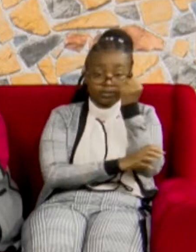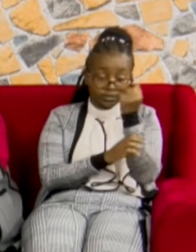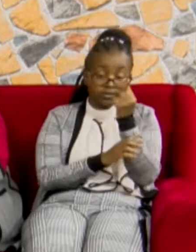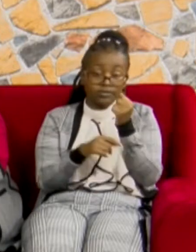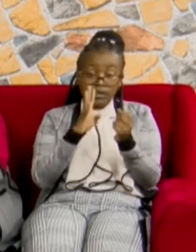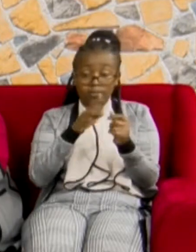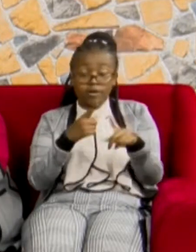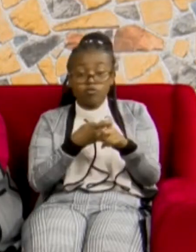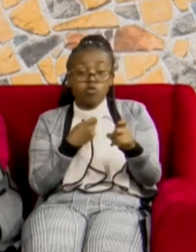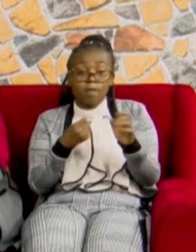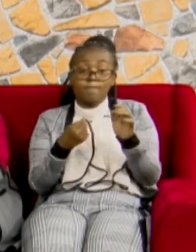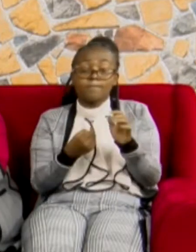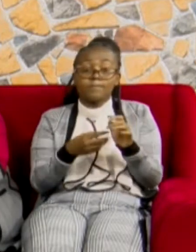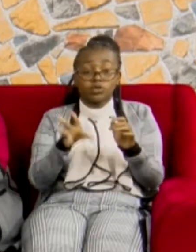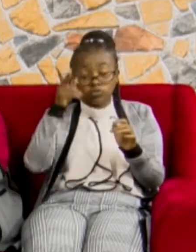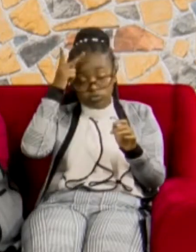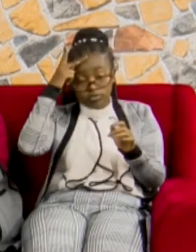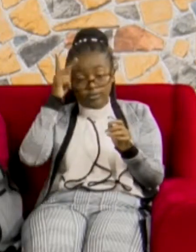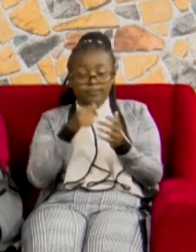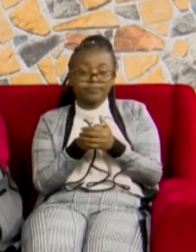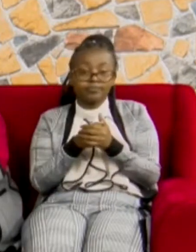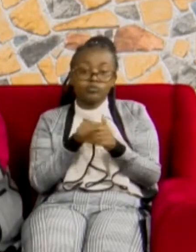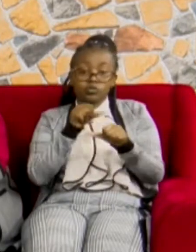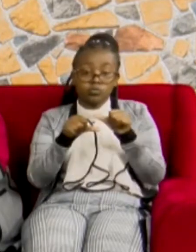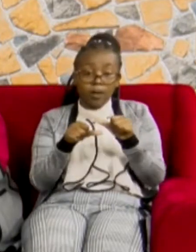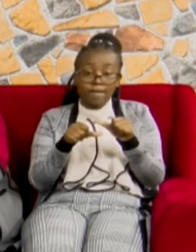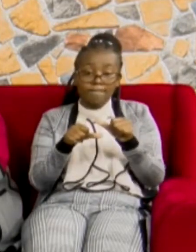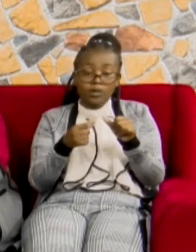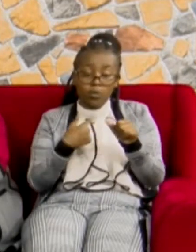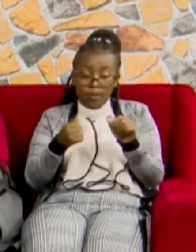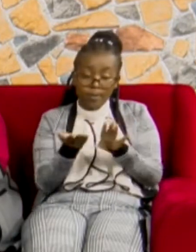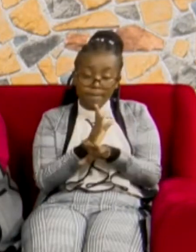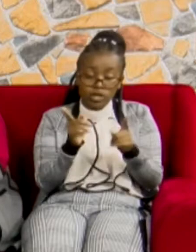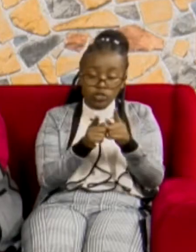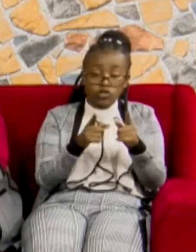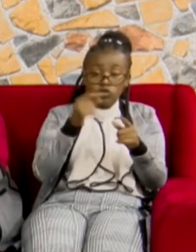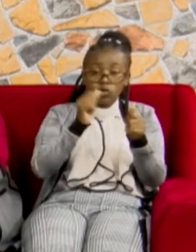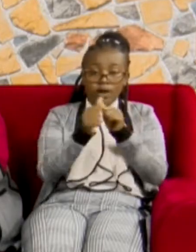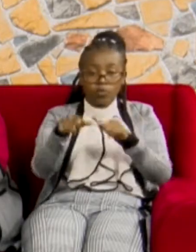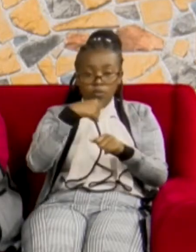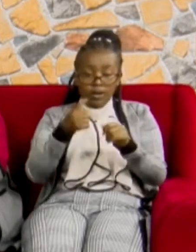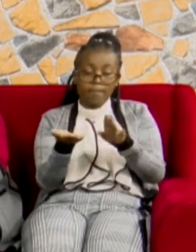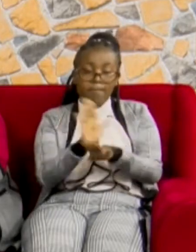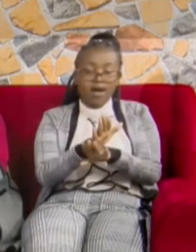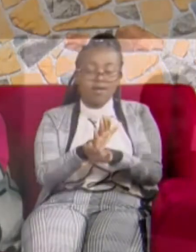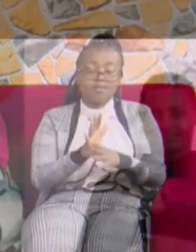we're speaking from a point of knowledge. So we will be with you shortly. Don't go away. We'll be right back.